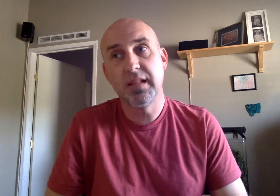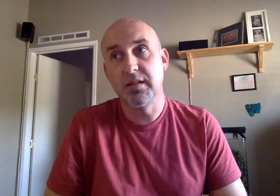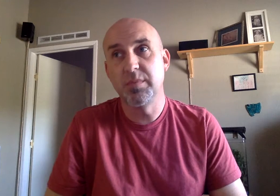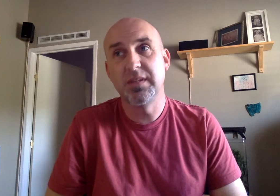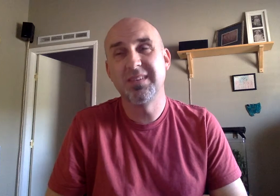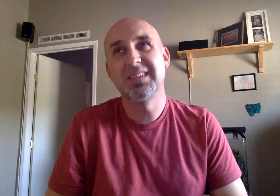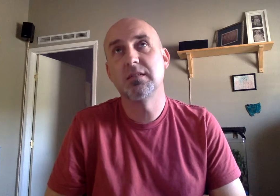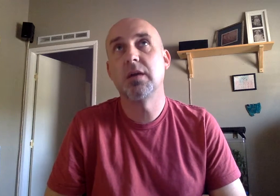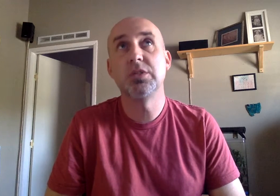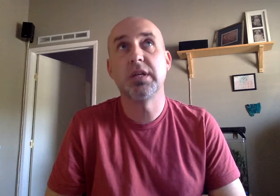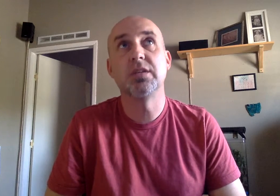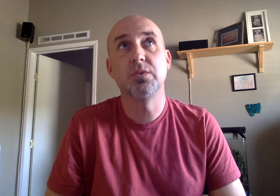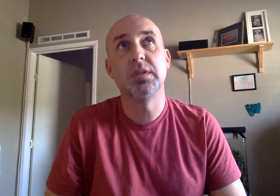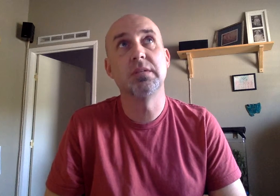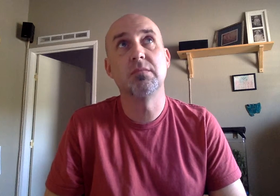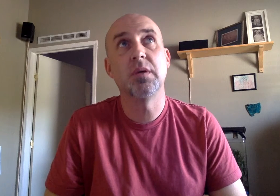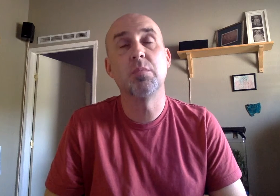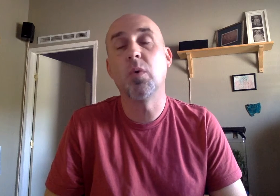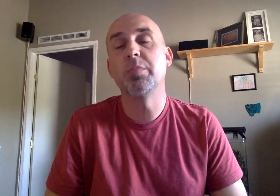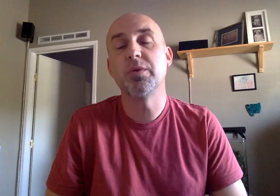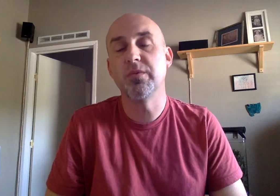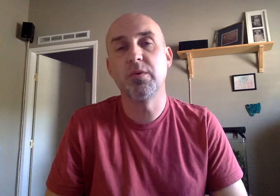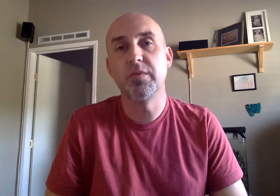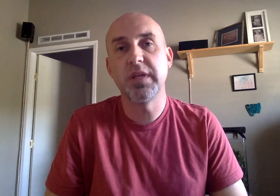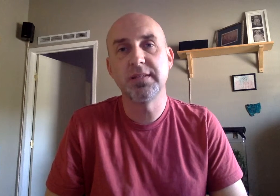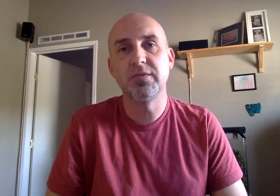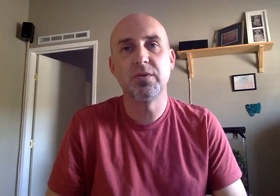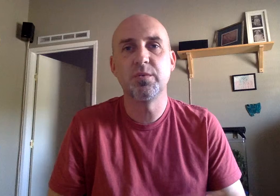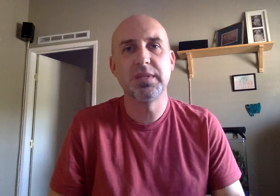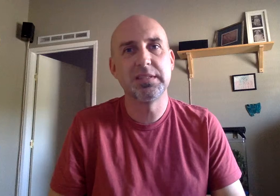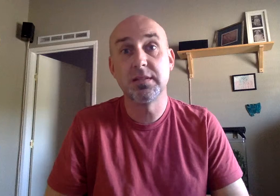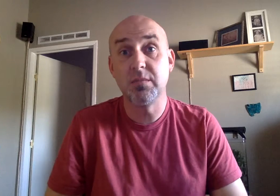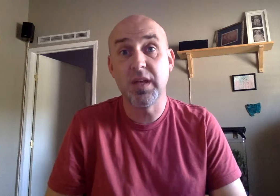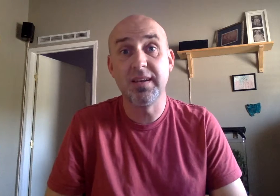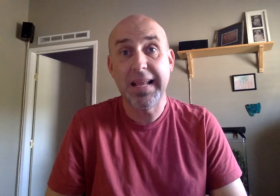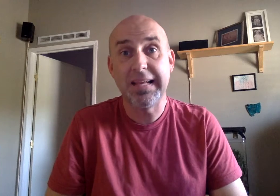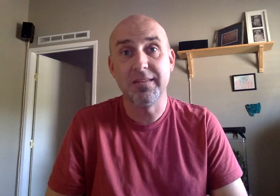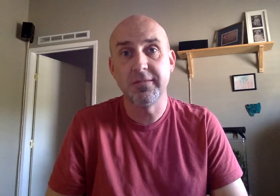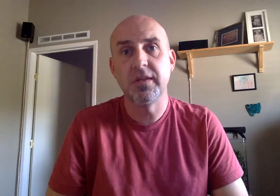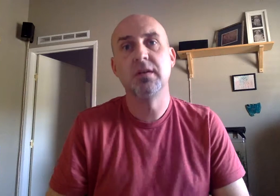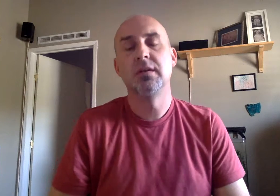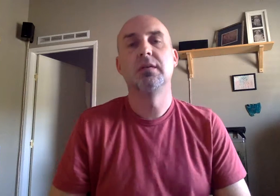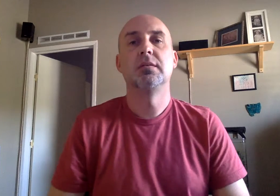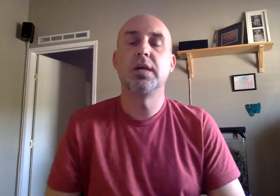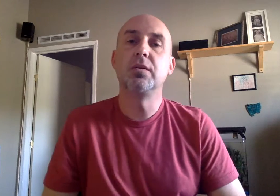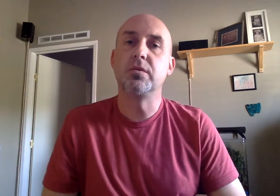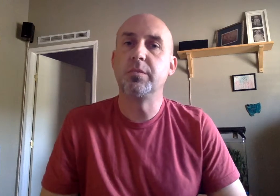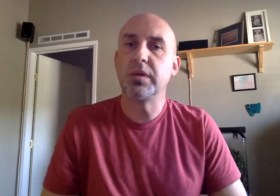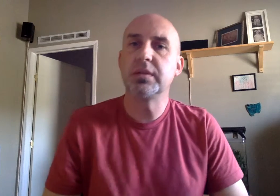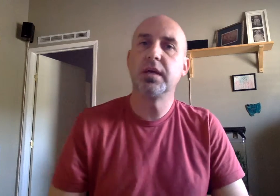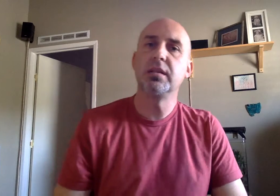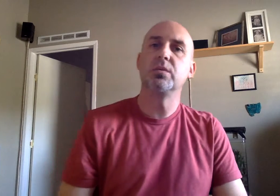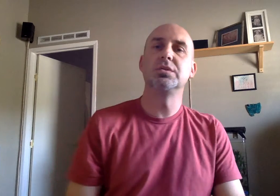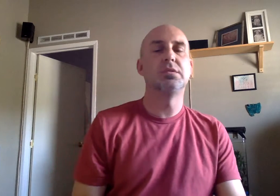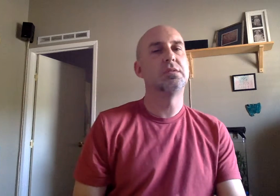little bit. I wish I could do it in a more pure form of ASL for you, but since I'm not a native signer of American Sign Language, there's going to